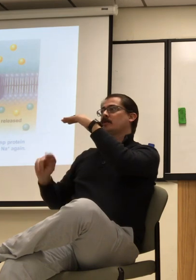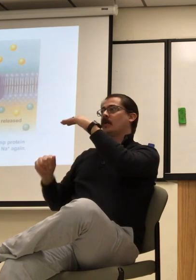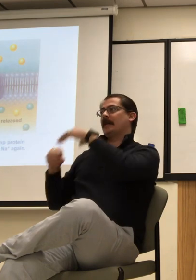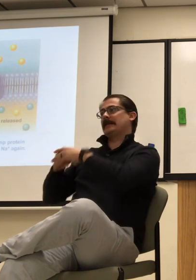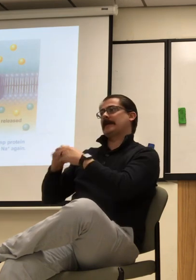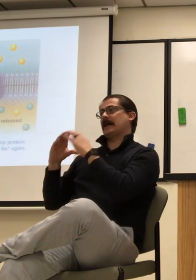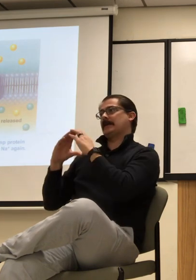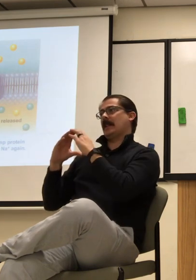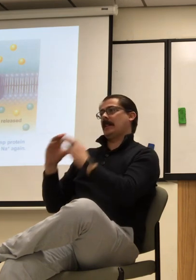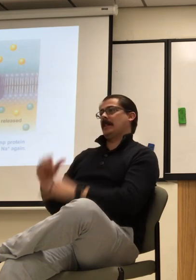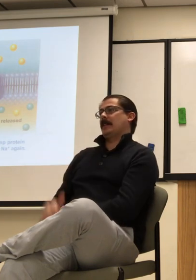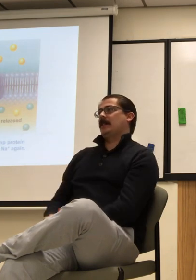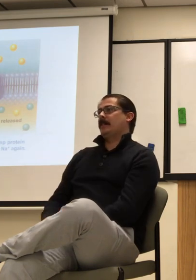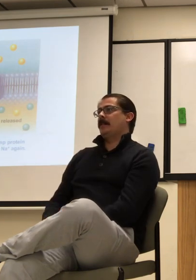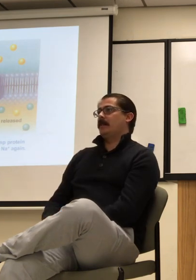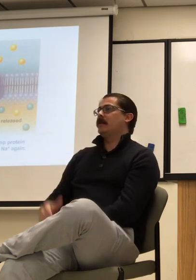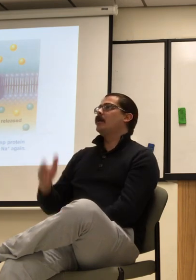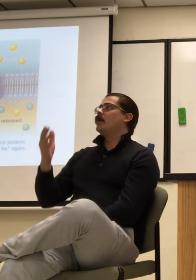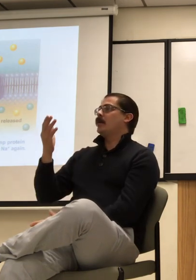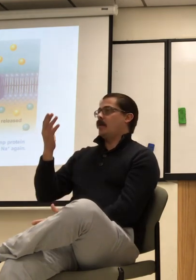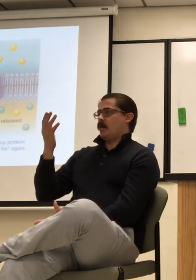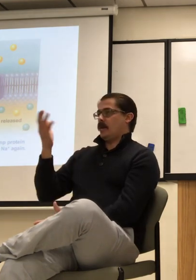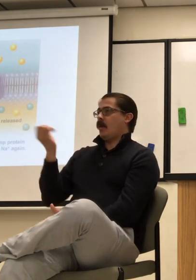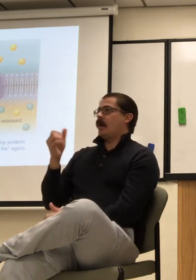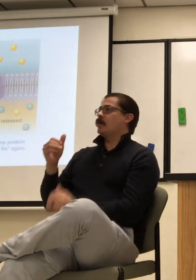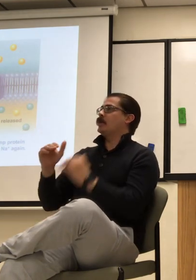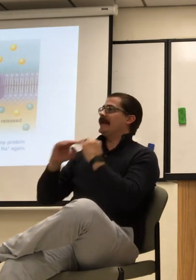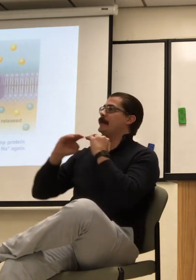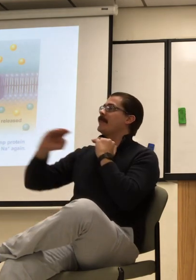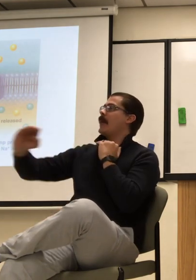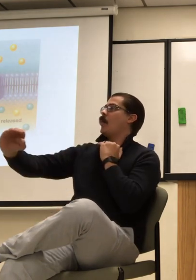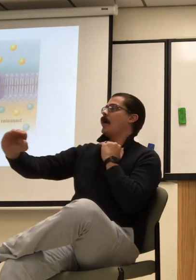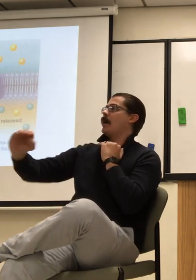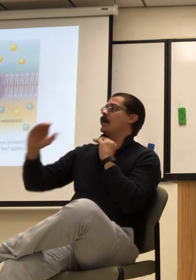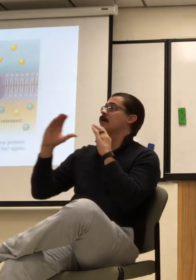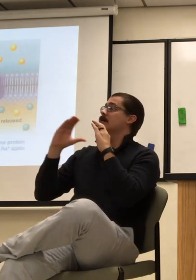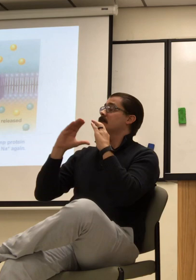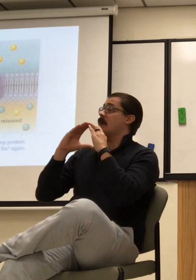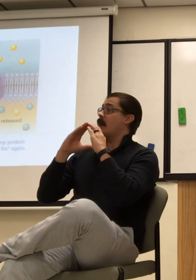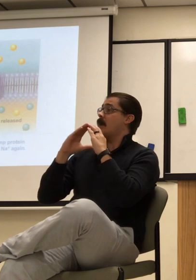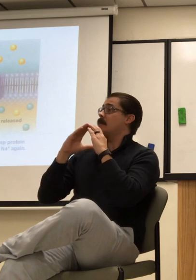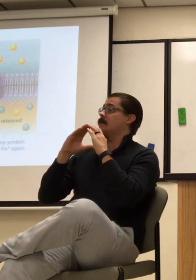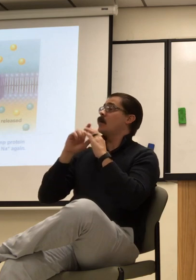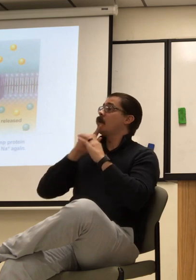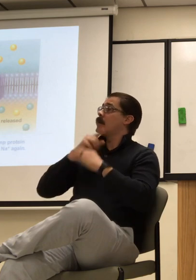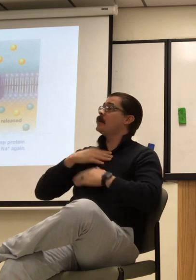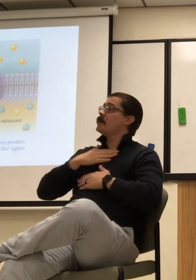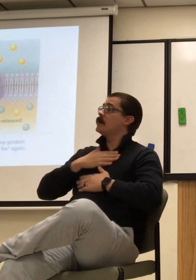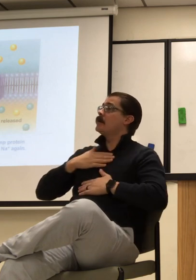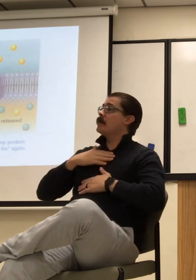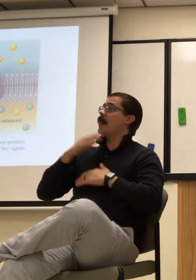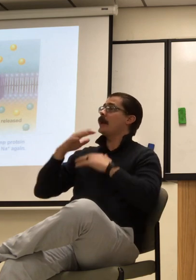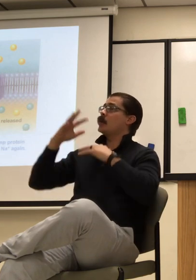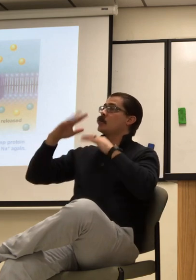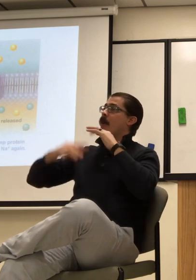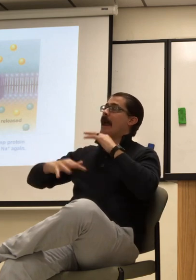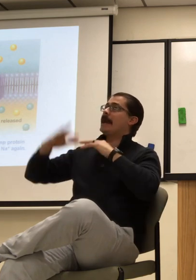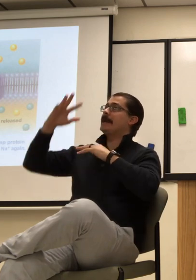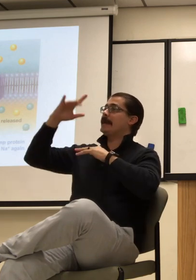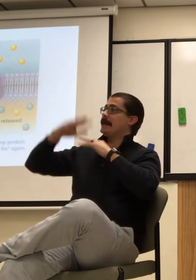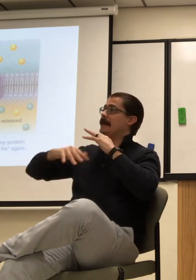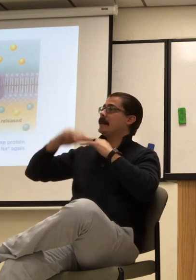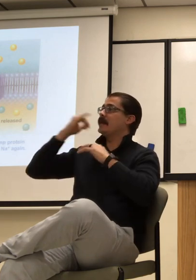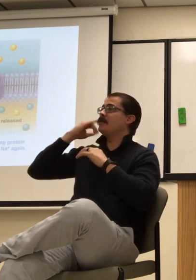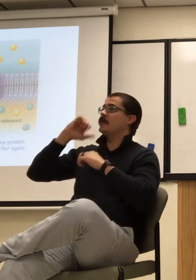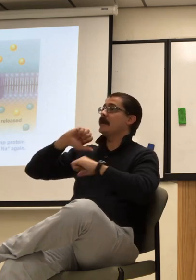low here, and we want to keep it that way. You know, cells really like gradients, because if you can